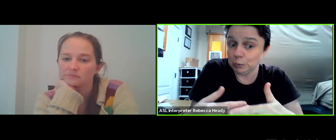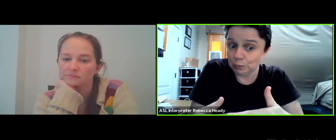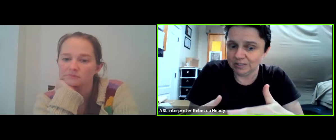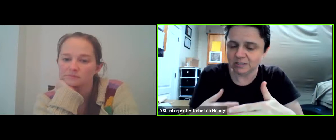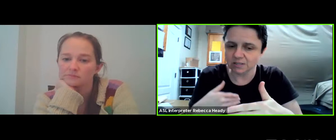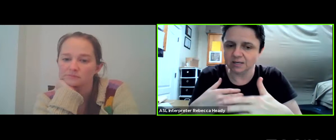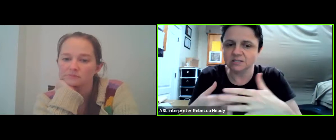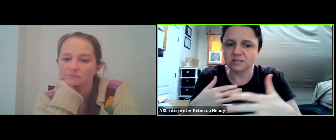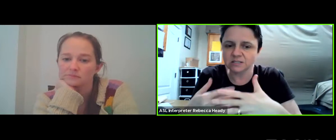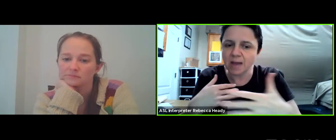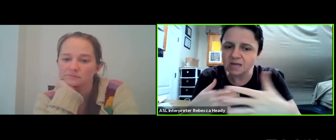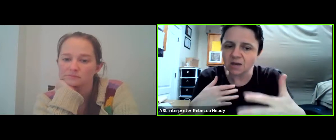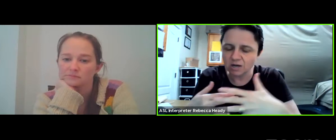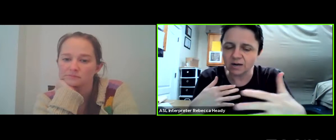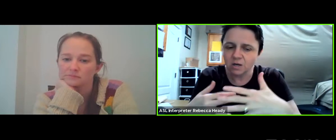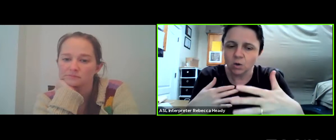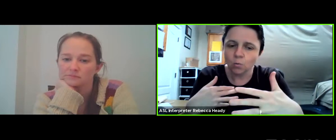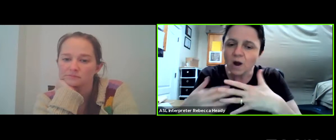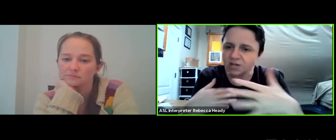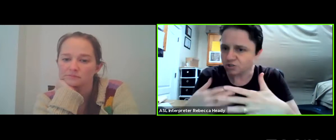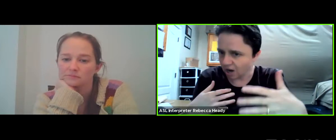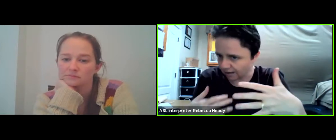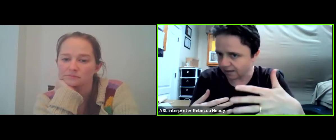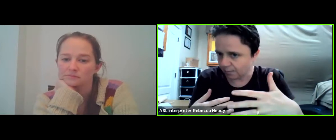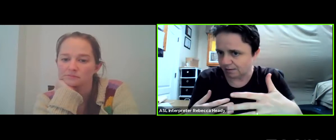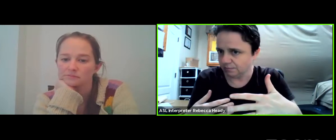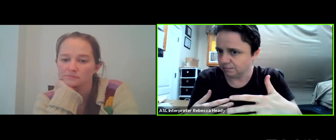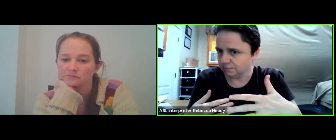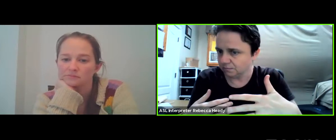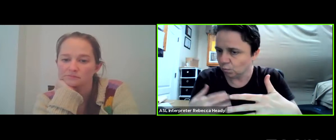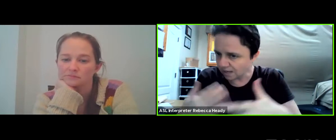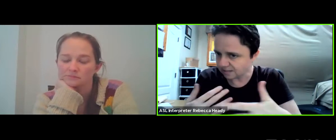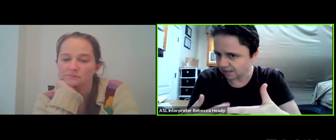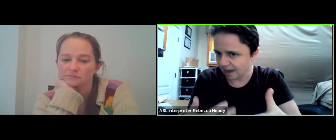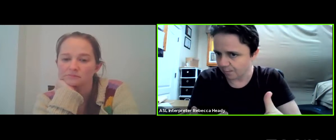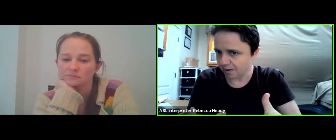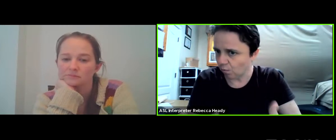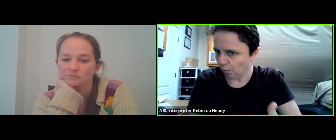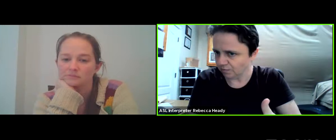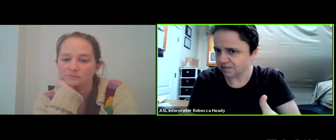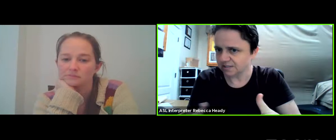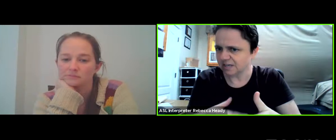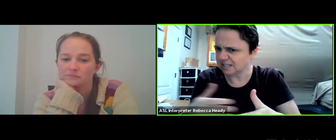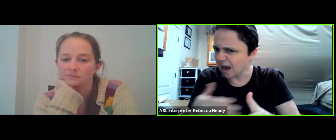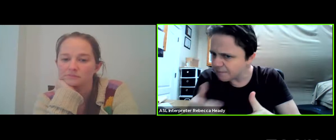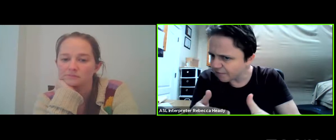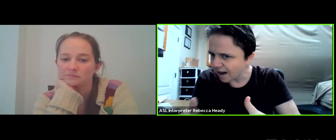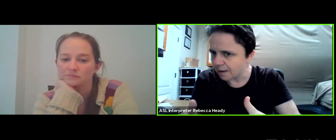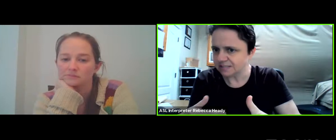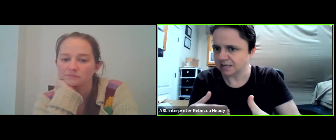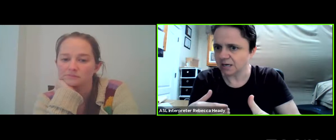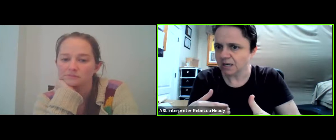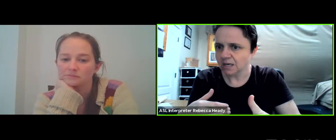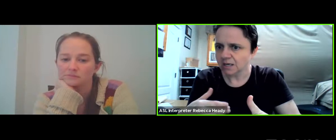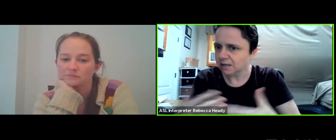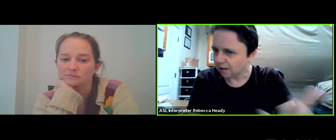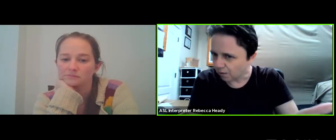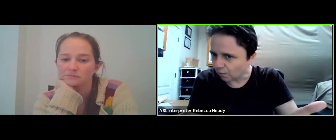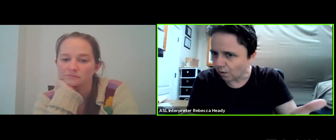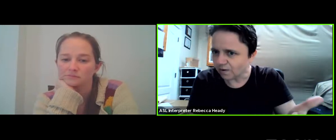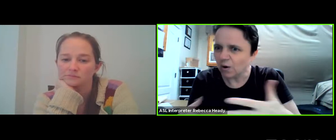like soon, like depending on what you're talking about. What's going to happen almost? Is it a time frame? Is